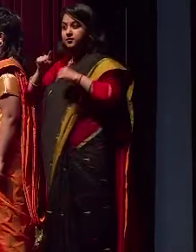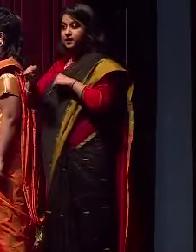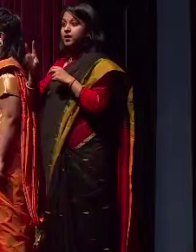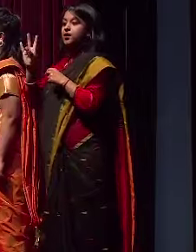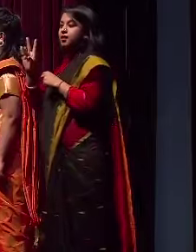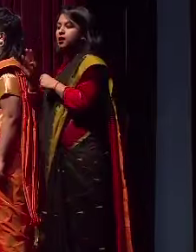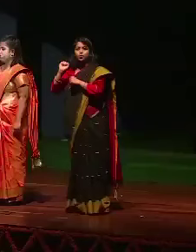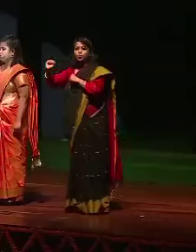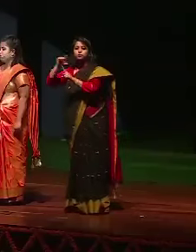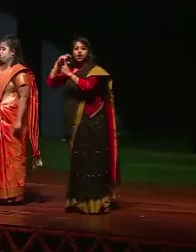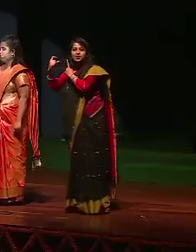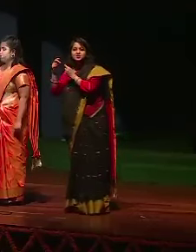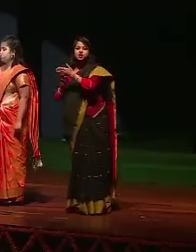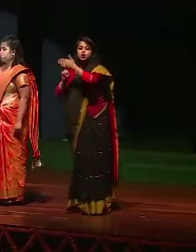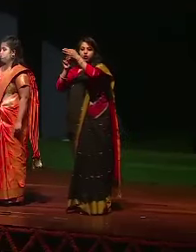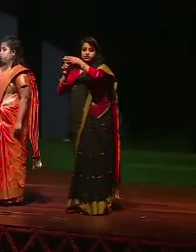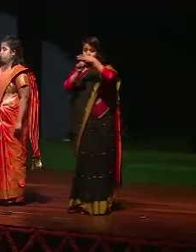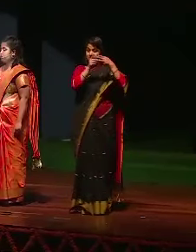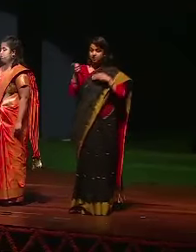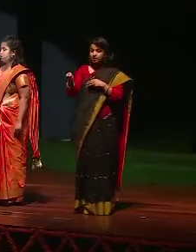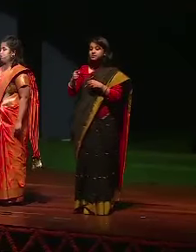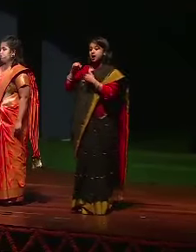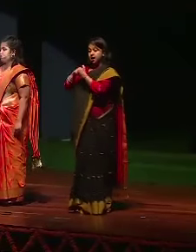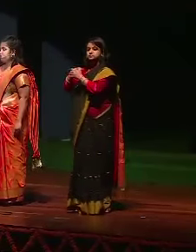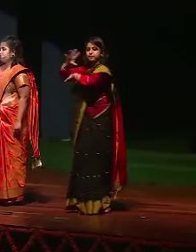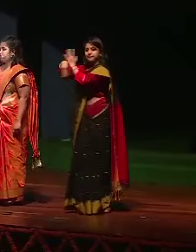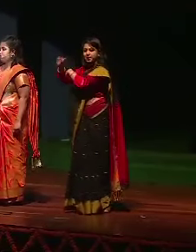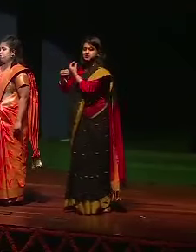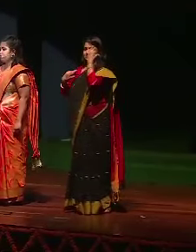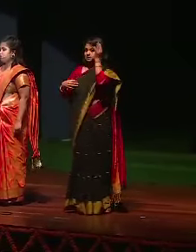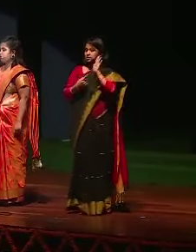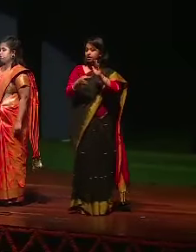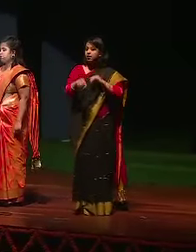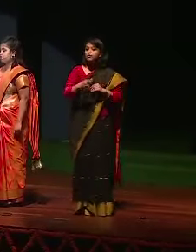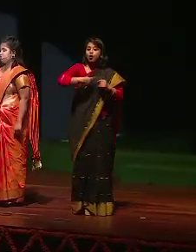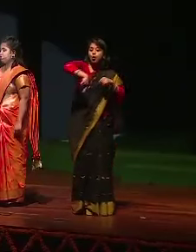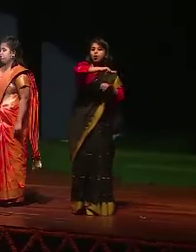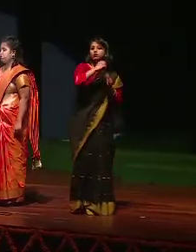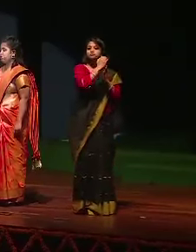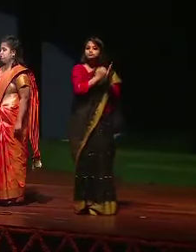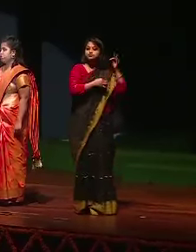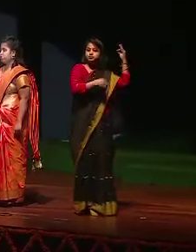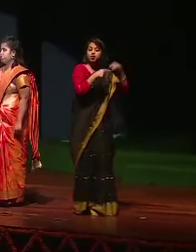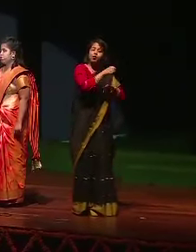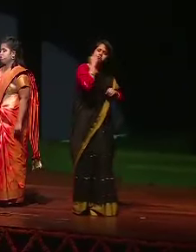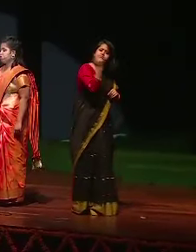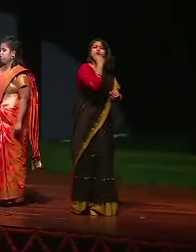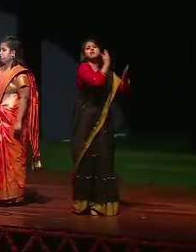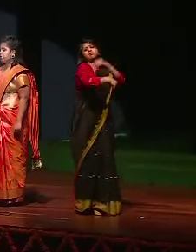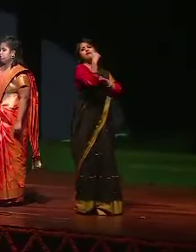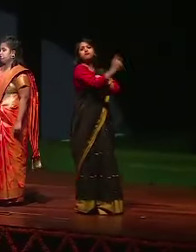songs from the Northeast. And finally, regional folk songs. All performances will be by the Divyang